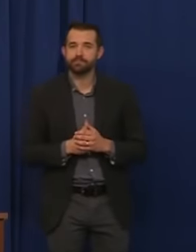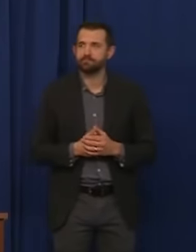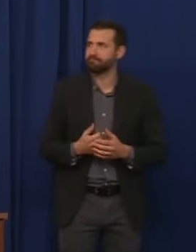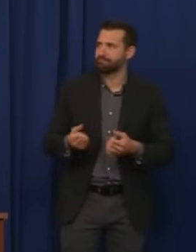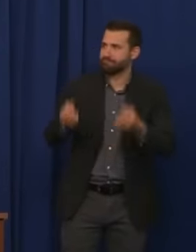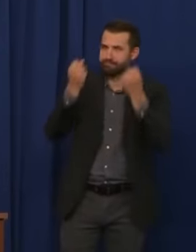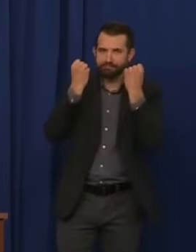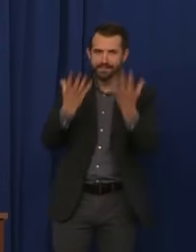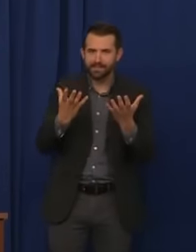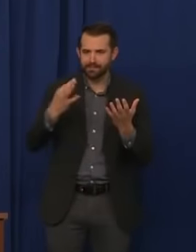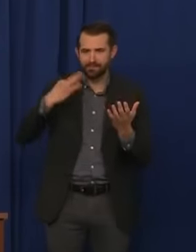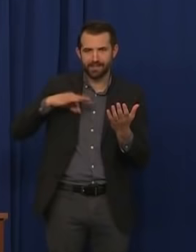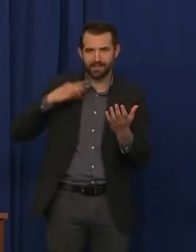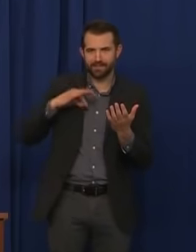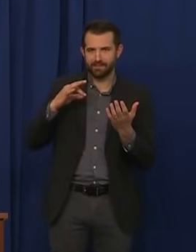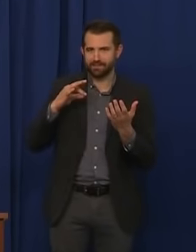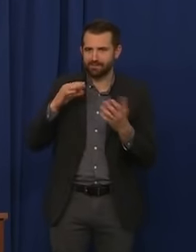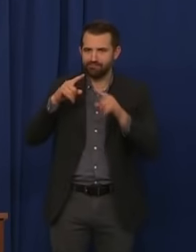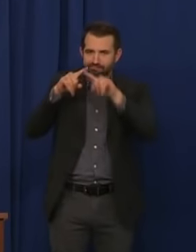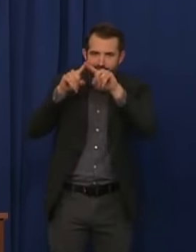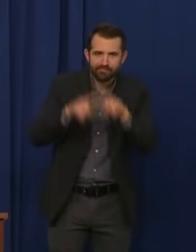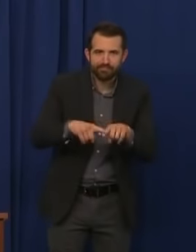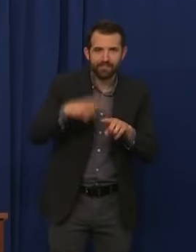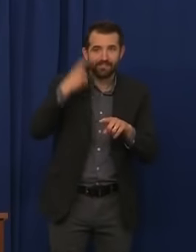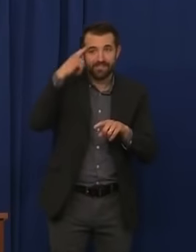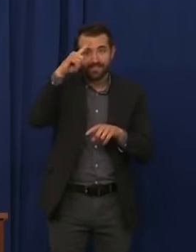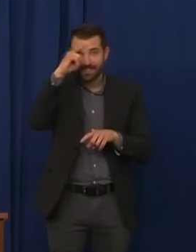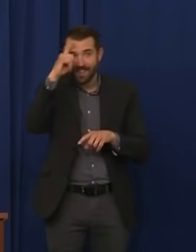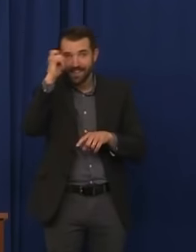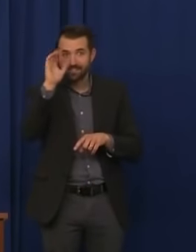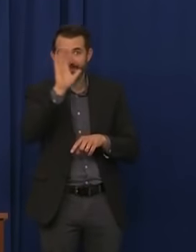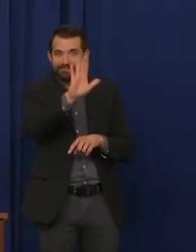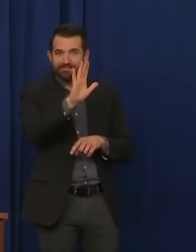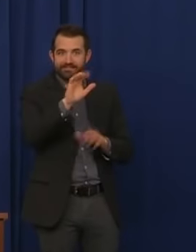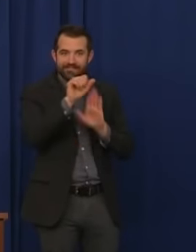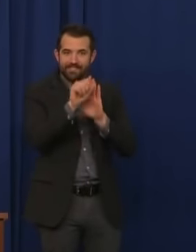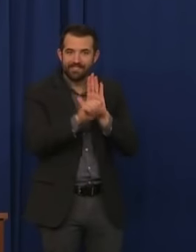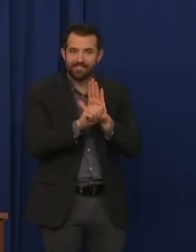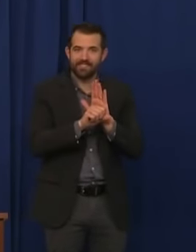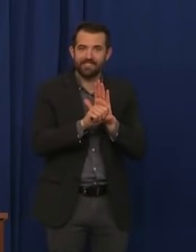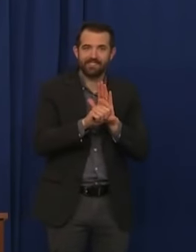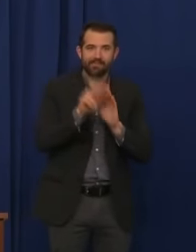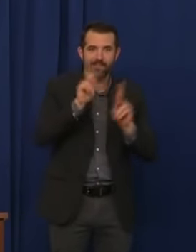on summer tourists. It sounds like what you're saying is tourists from